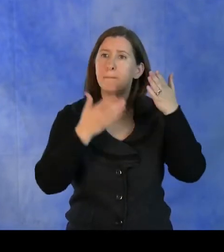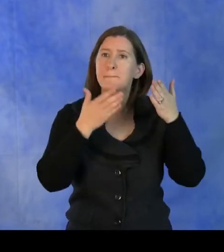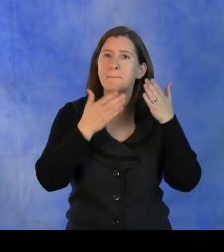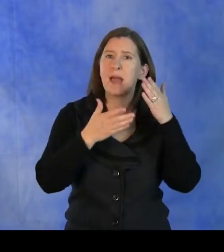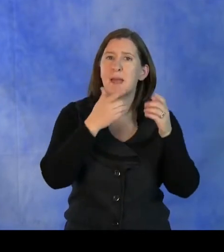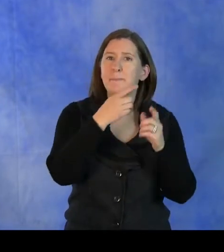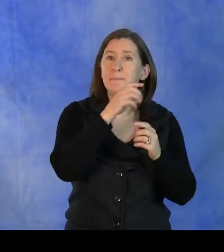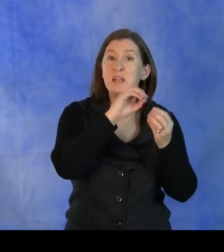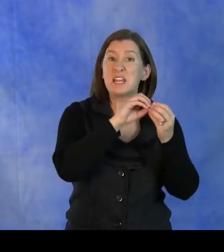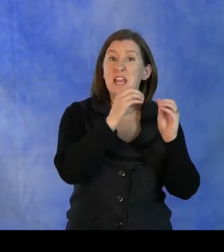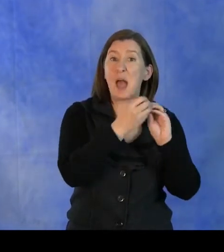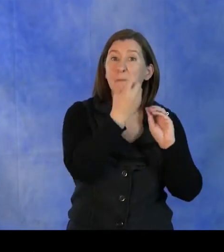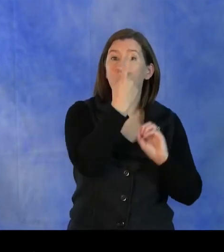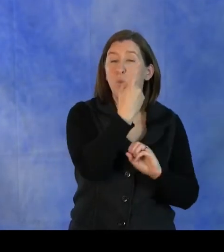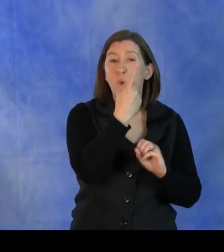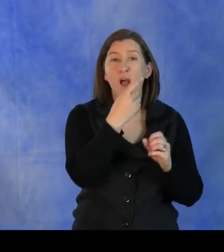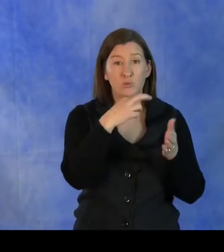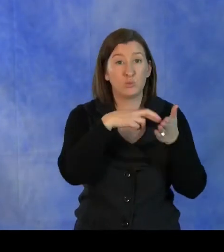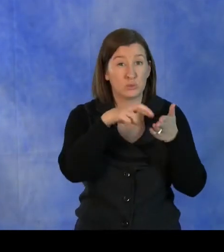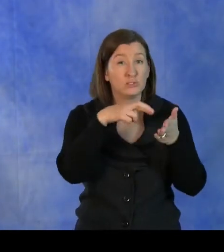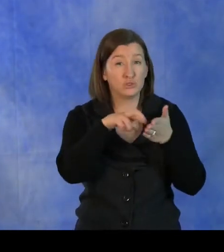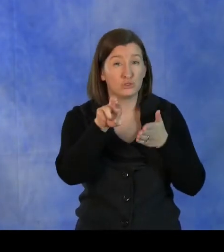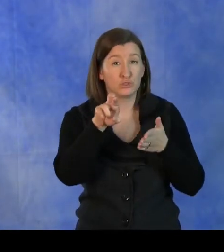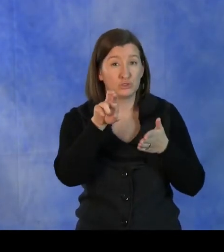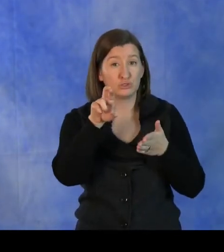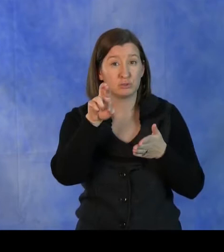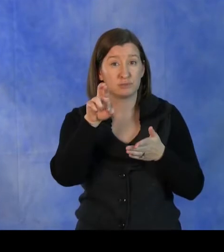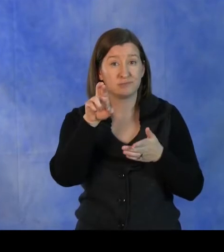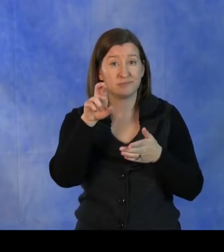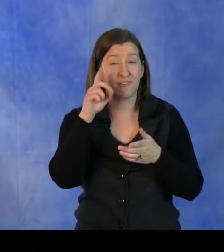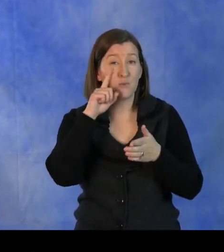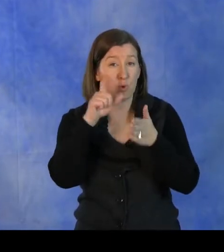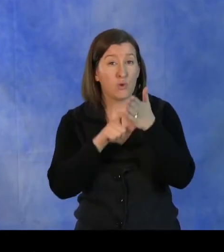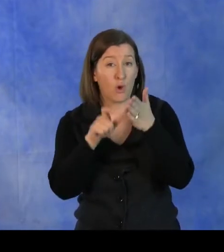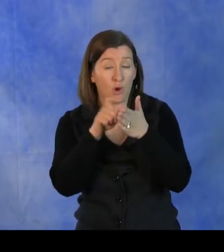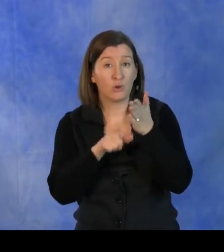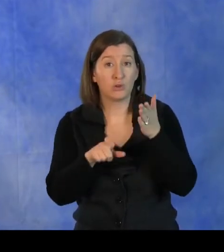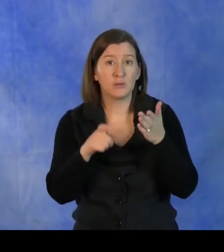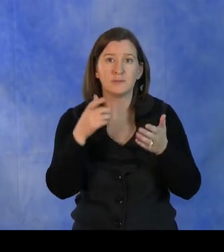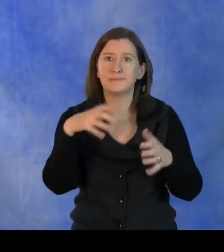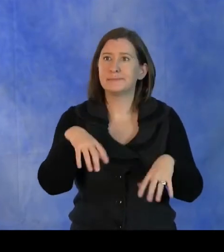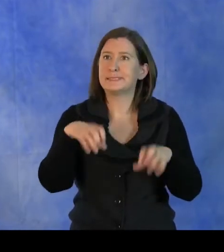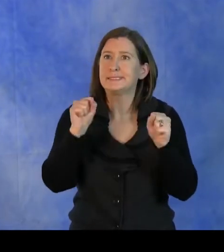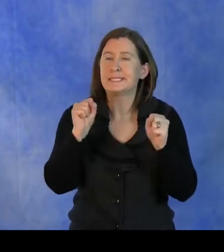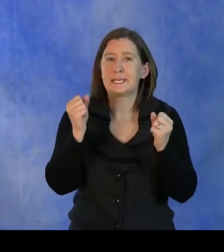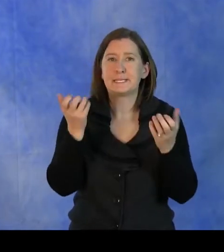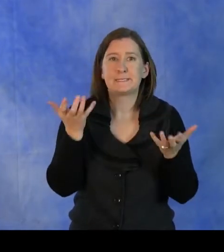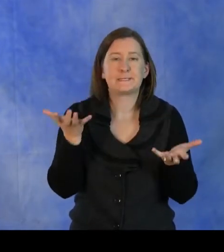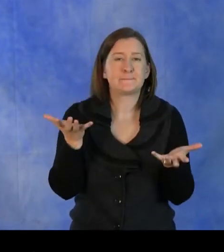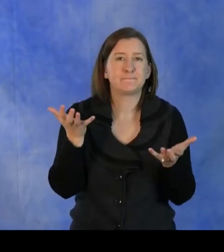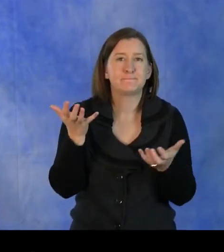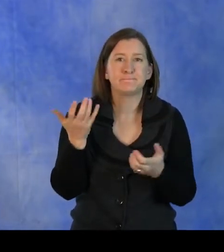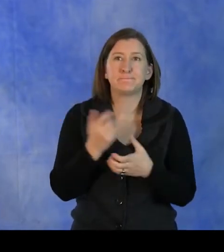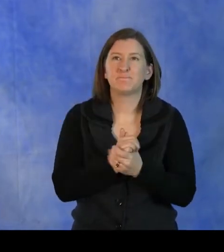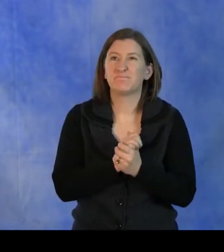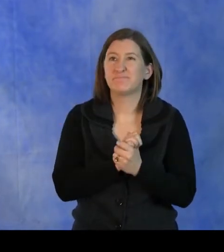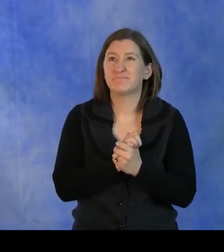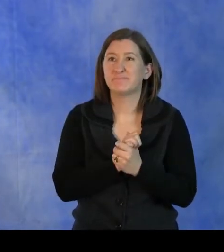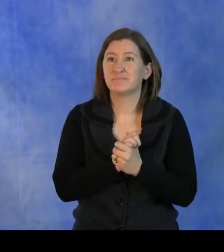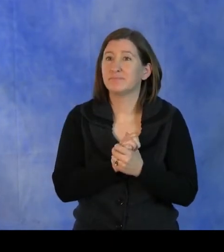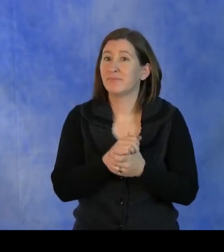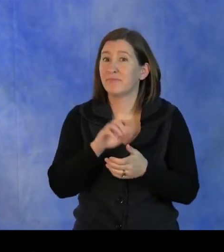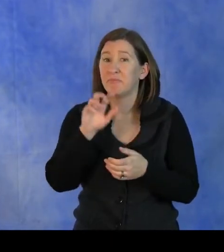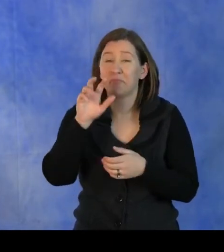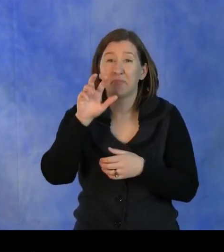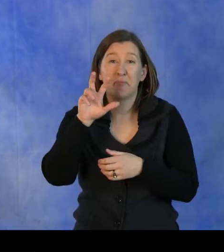like how many steps there might be. So maybe number one would be research for an article. So